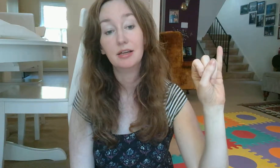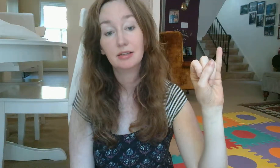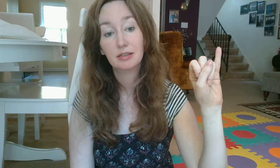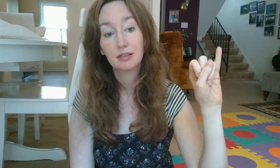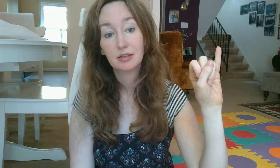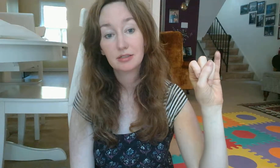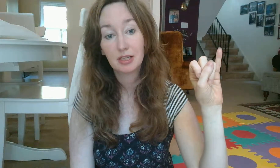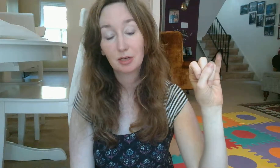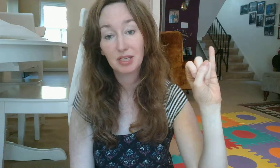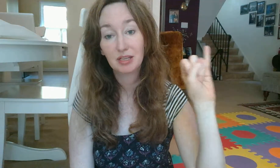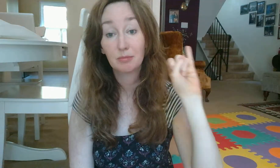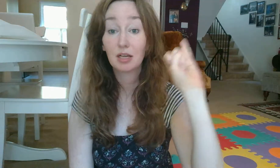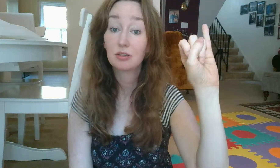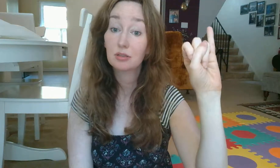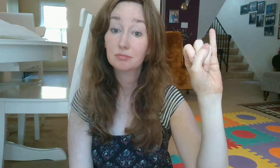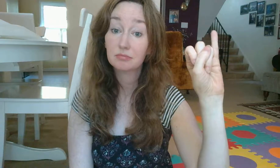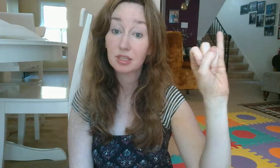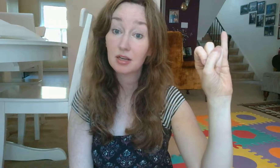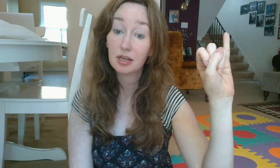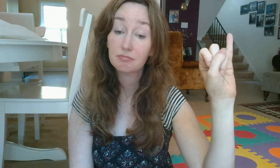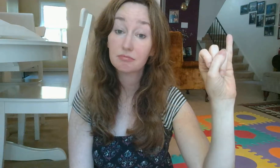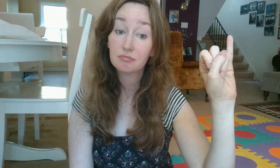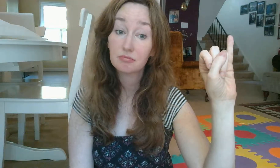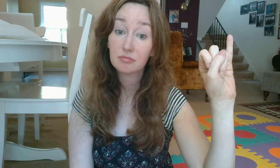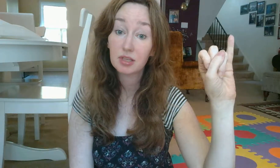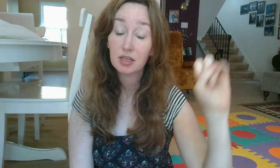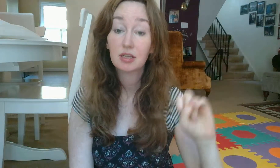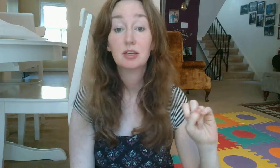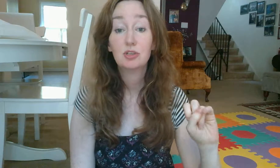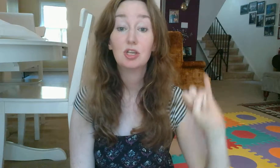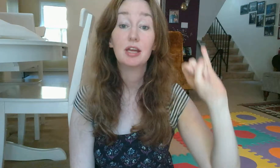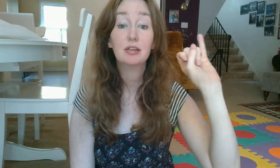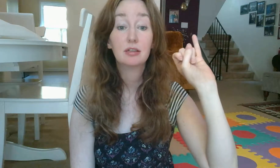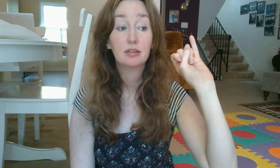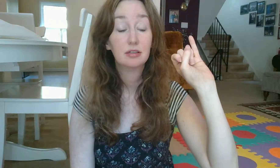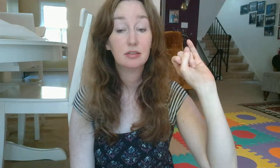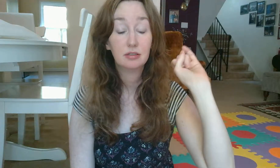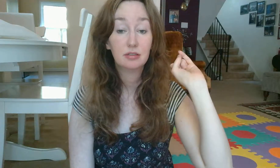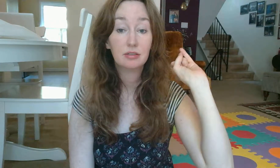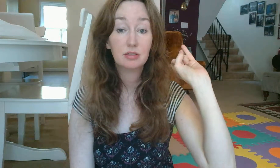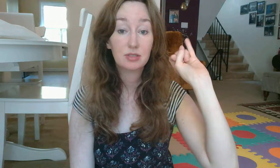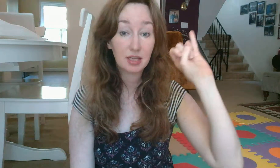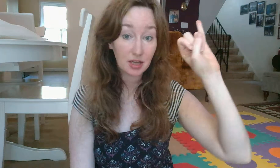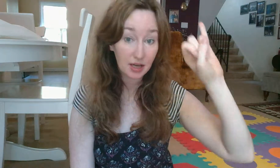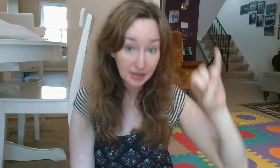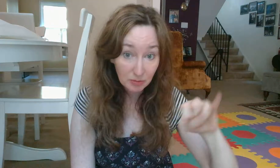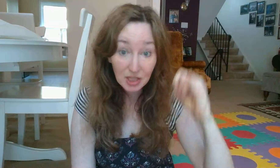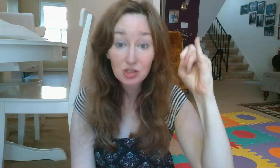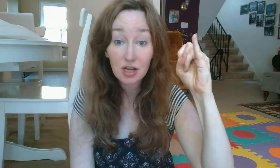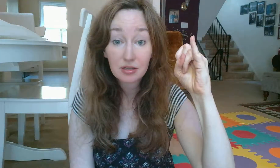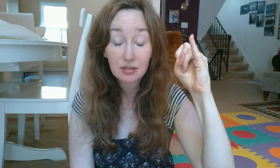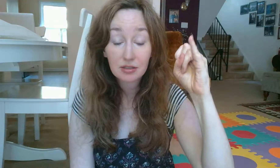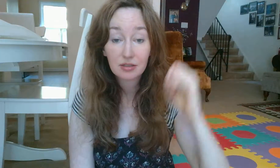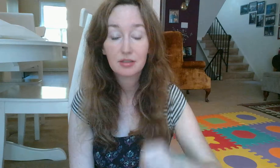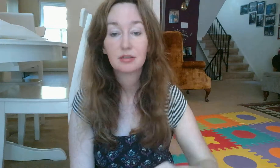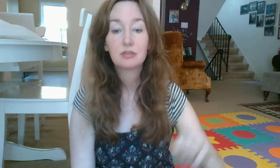I, just take your pinky and make a little letter I. J, you take the I and you make a J. So